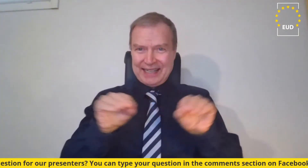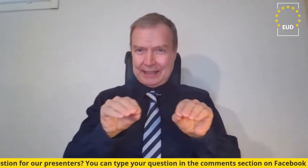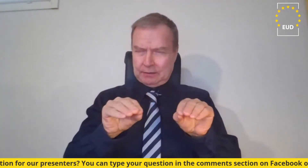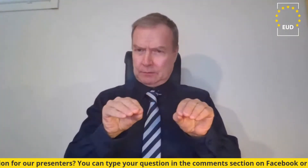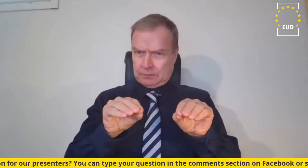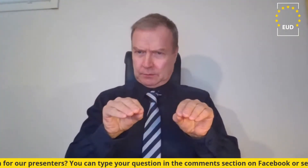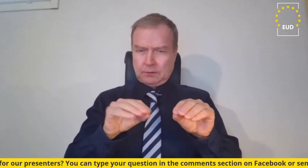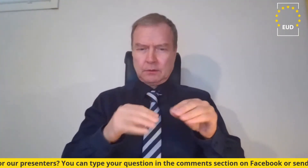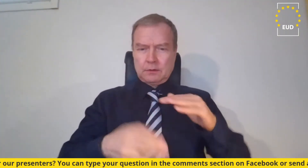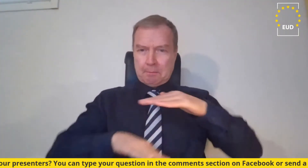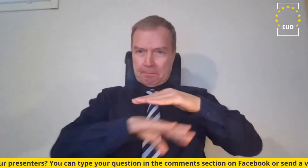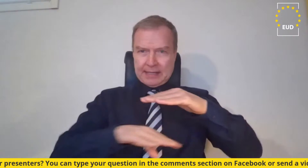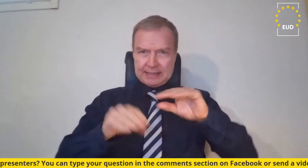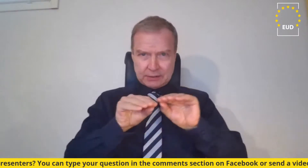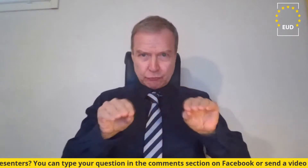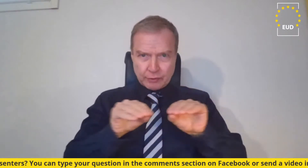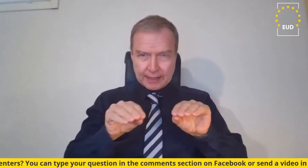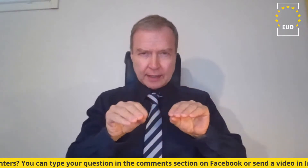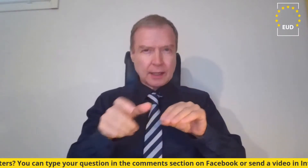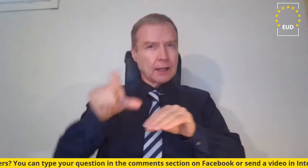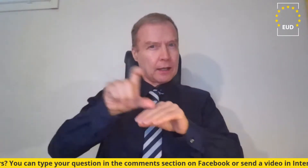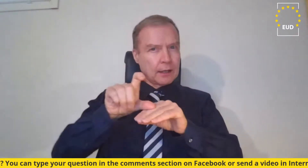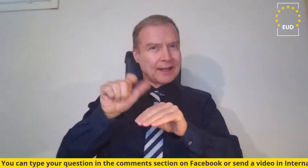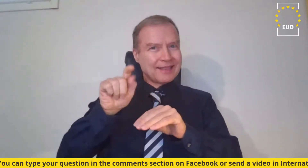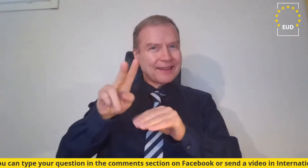is or should be the one recruiting interpreters.